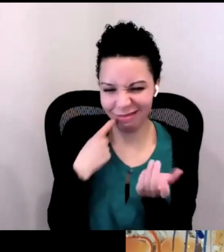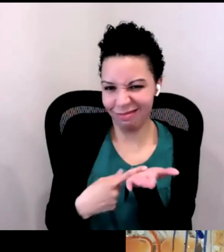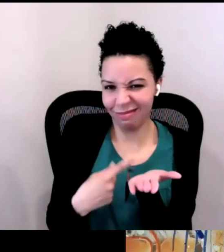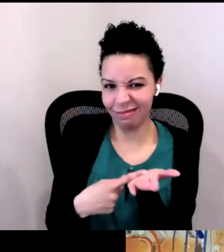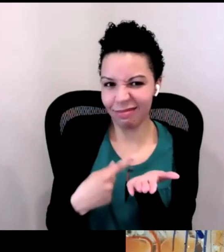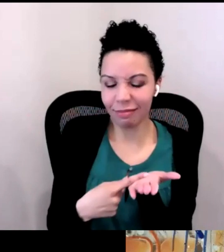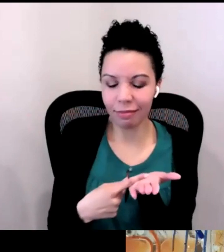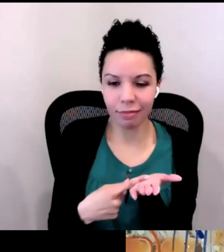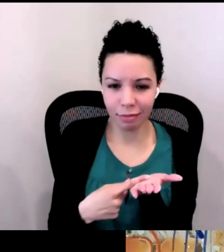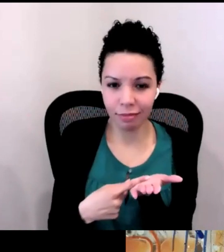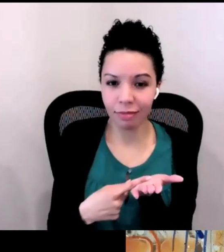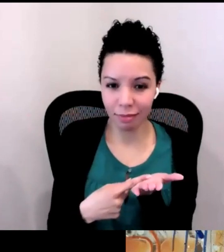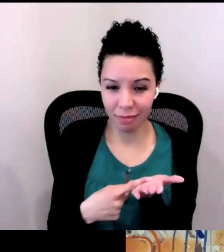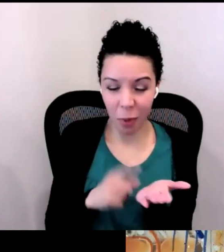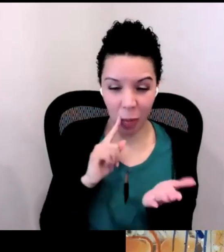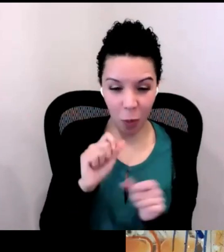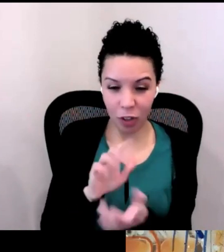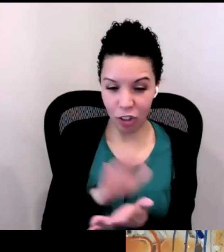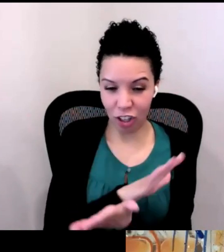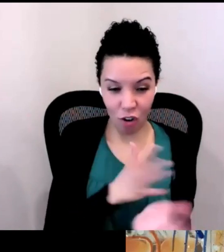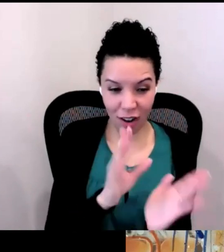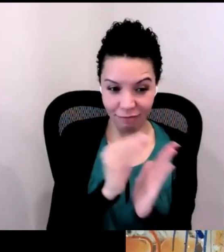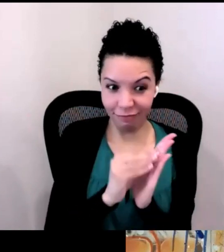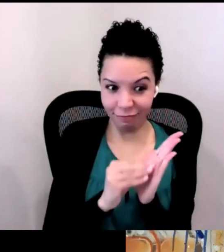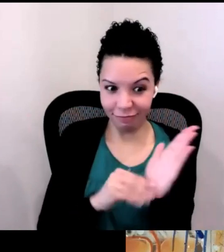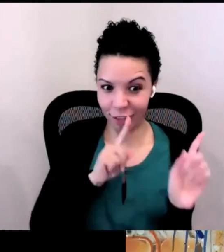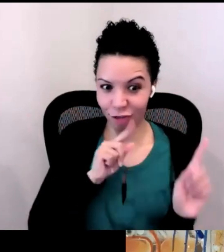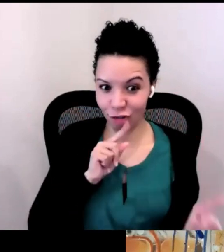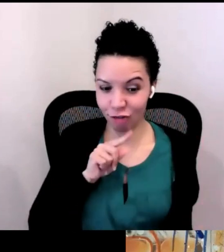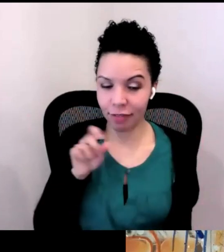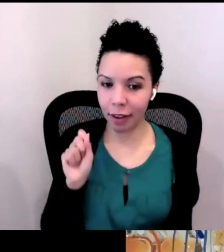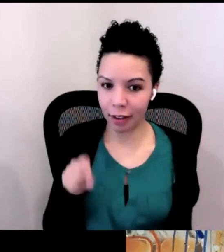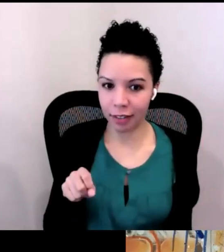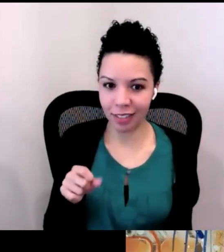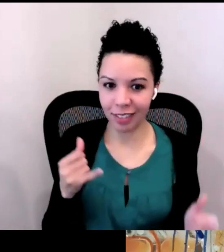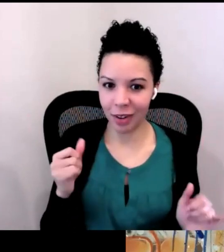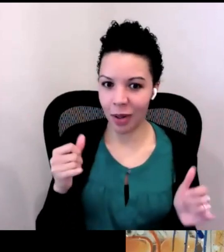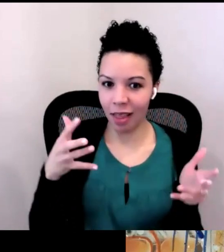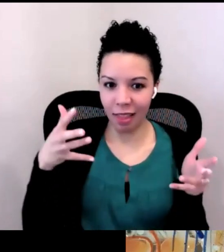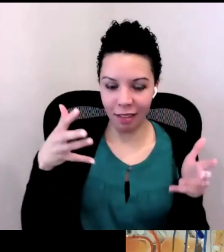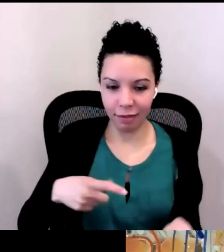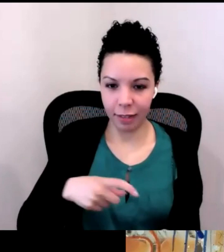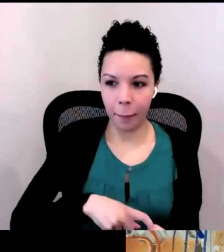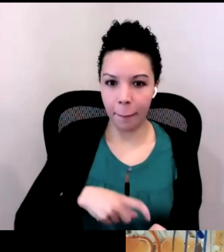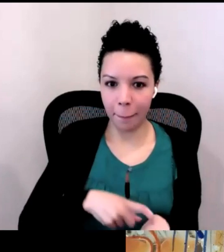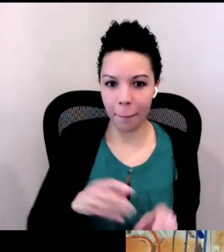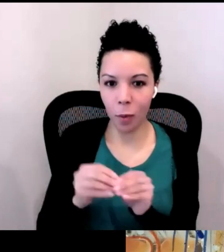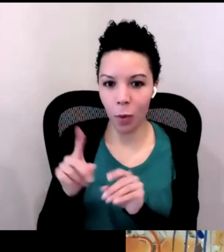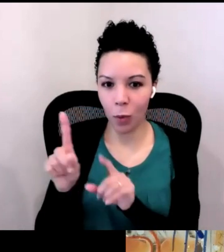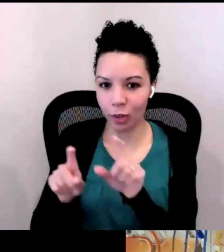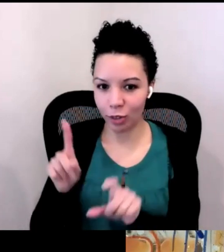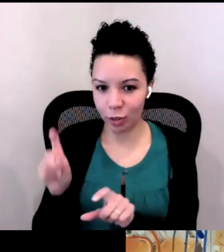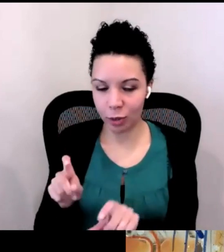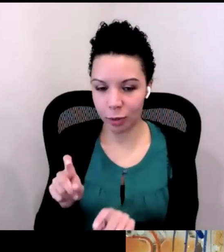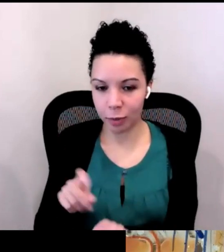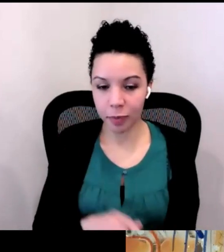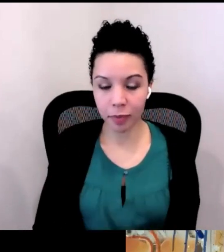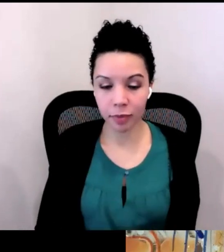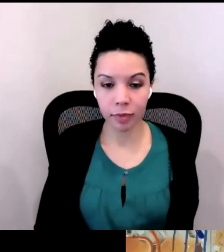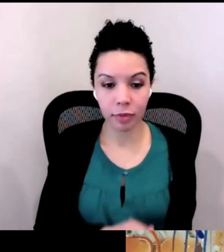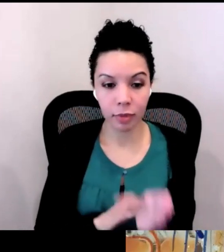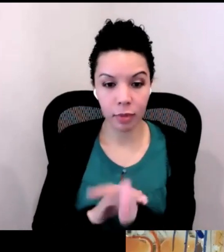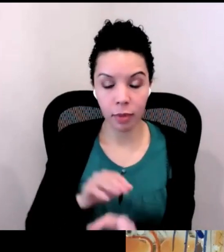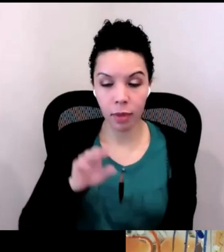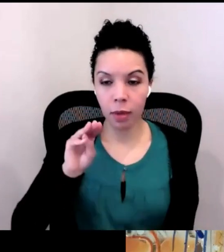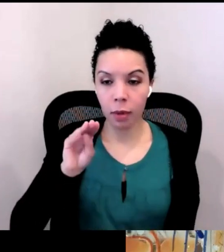already fill out our whole worksheet already, and we still have several minutes and several more questions to go. So go ahead. Somebody asking